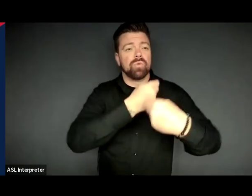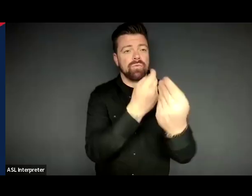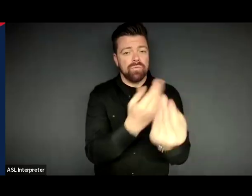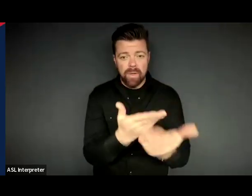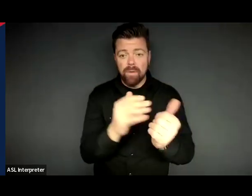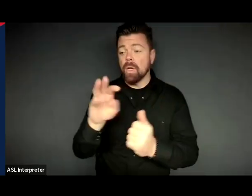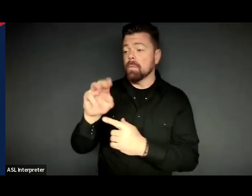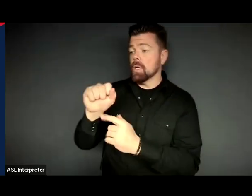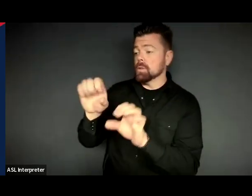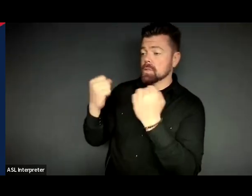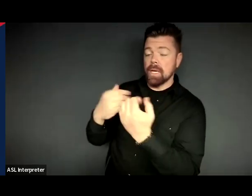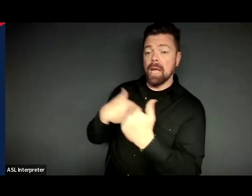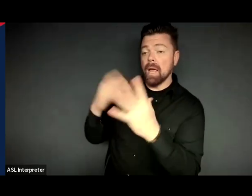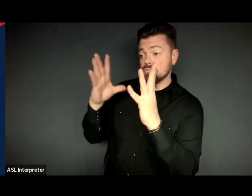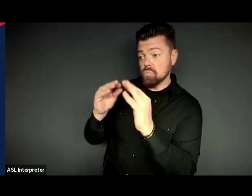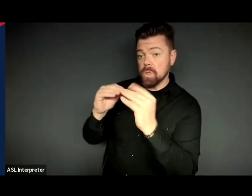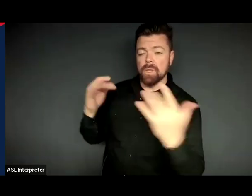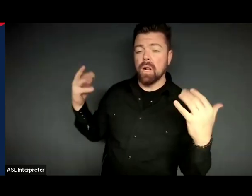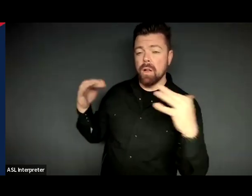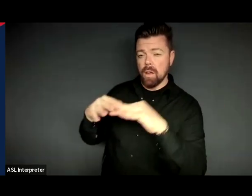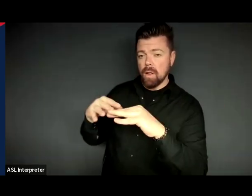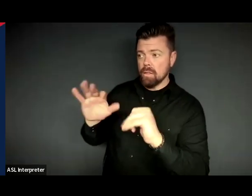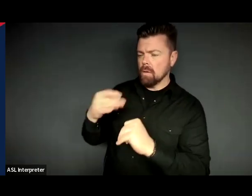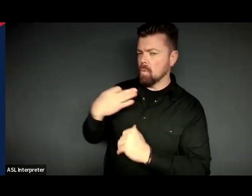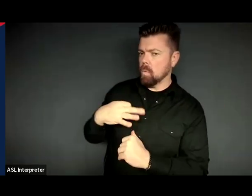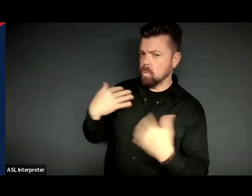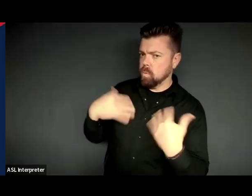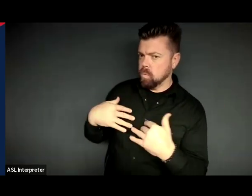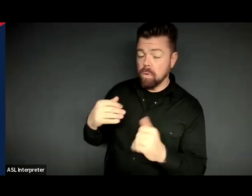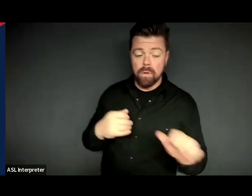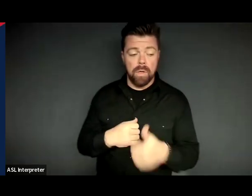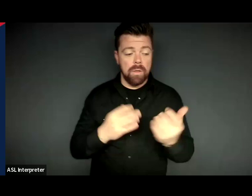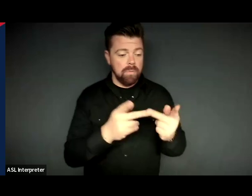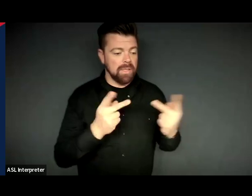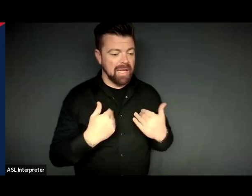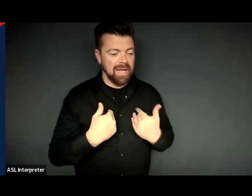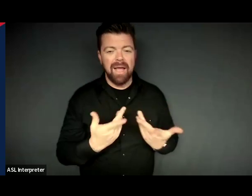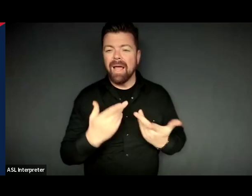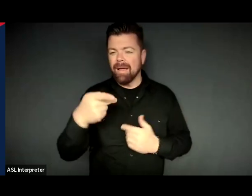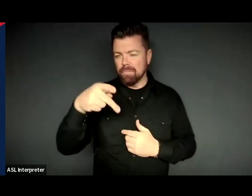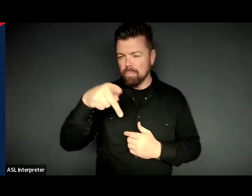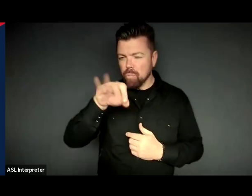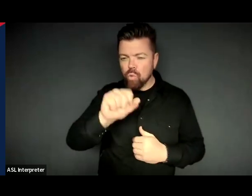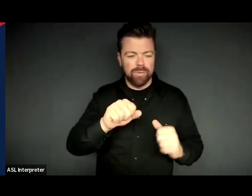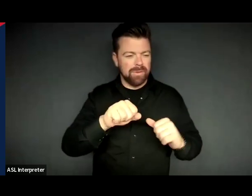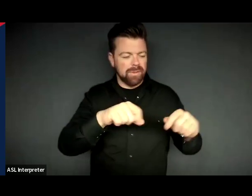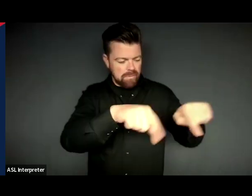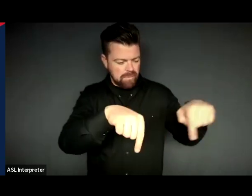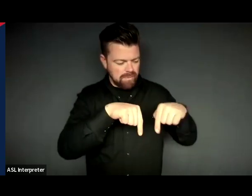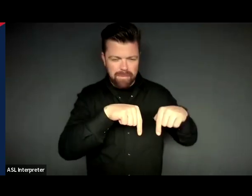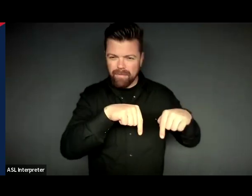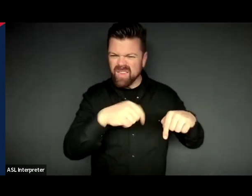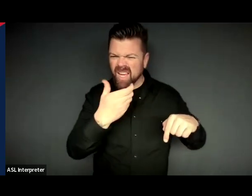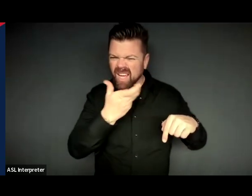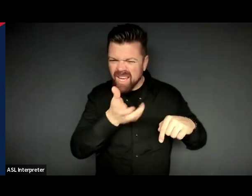that you can go to, which are very helpful. They have places where there are heated pools. And I tell people if you have paralysis and you